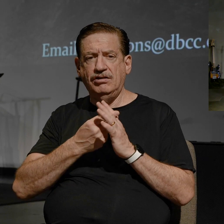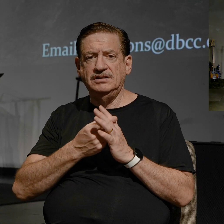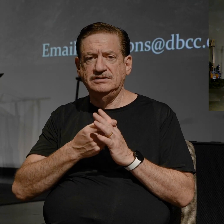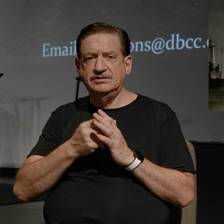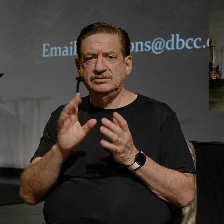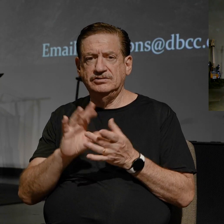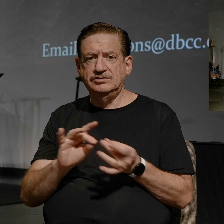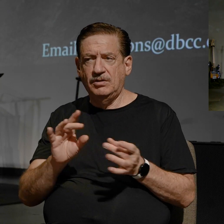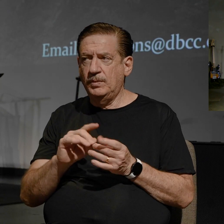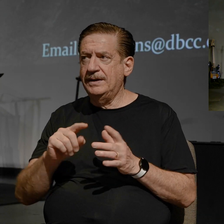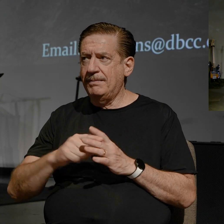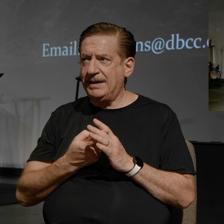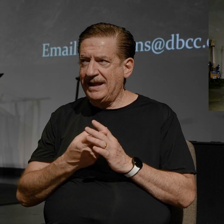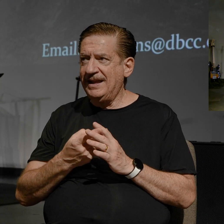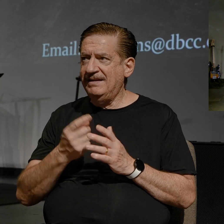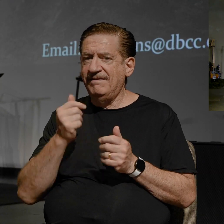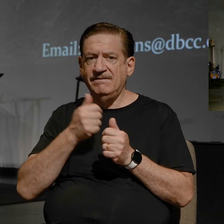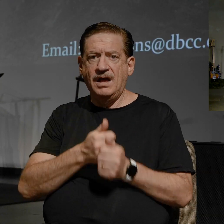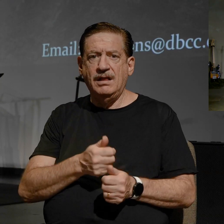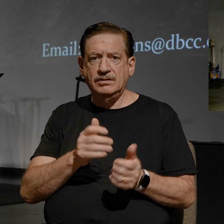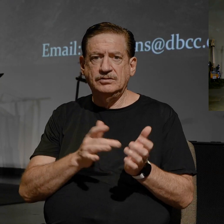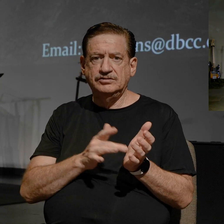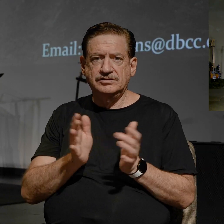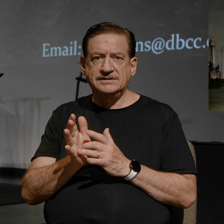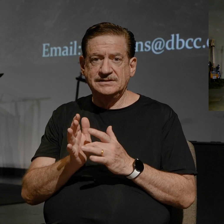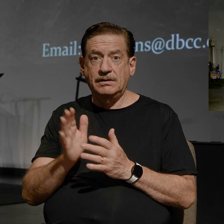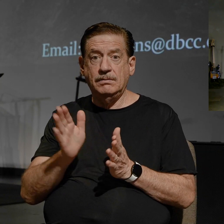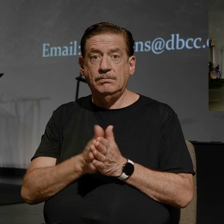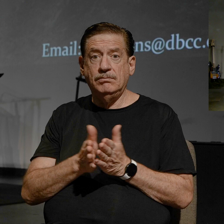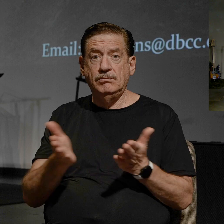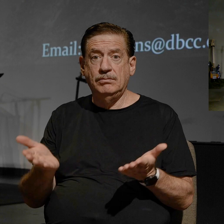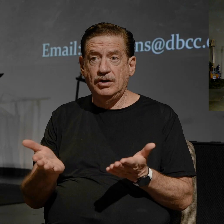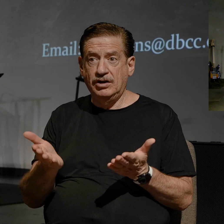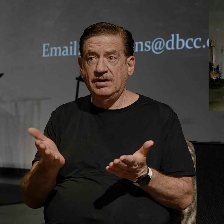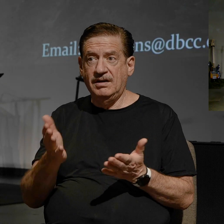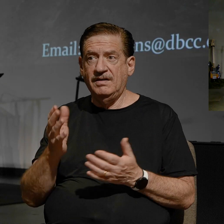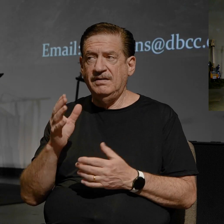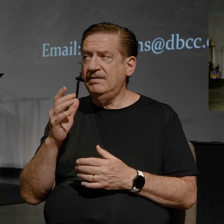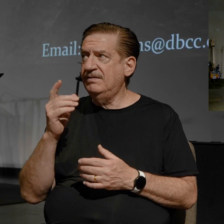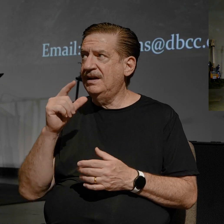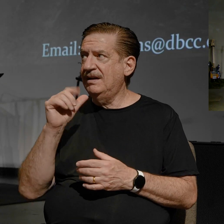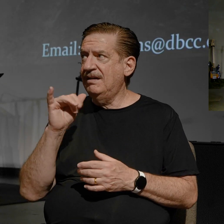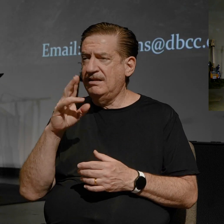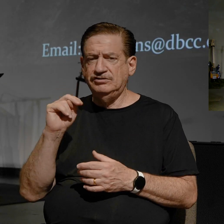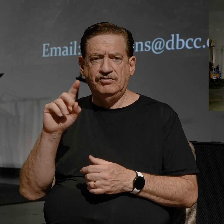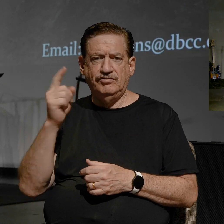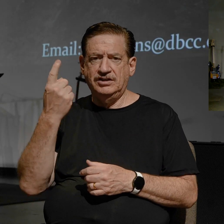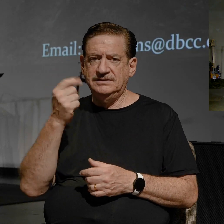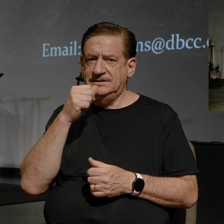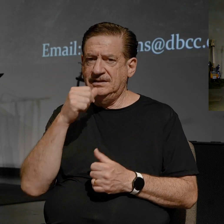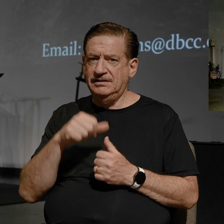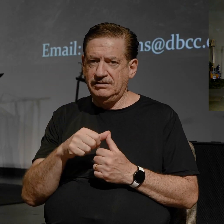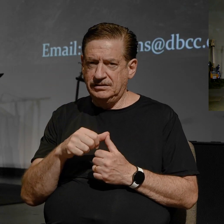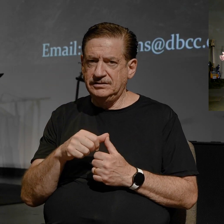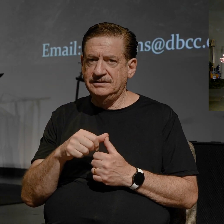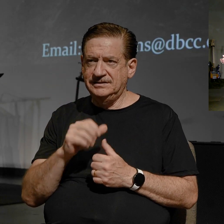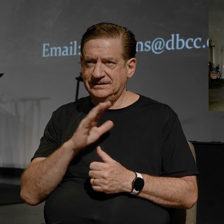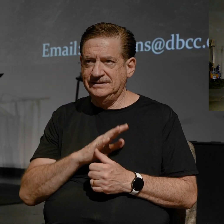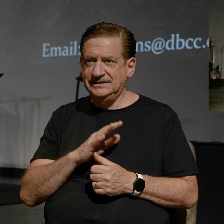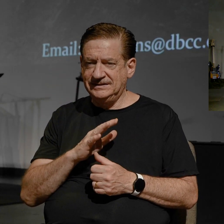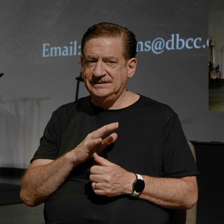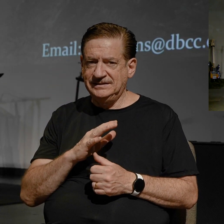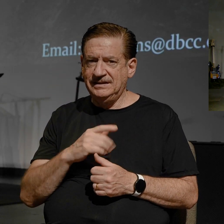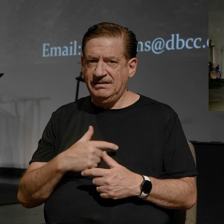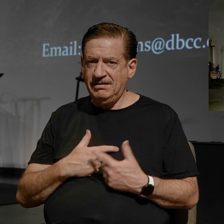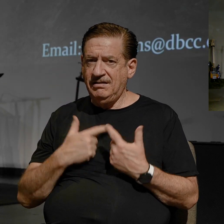Jesus. In the book of Galatians, which, by the way, is Paul's first letter, so we're kind of bookending Paul's life this morning, his last letter,